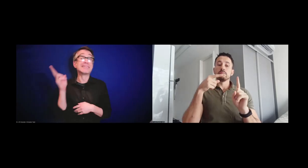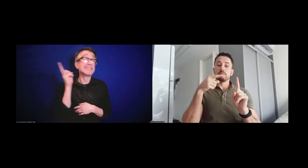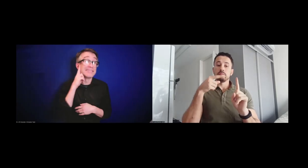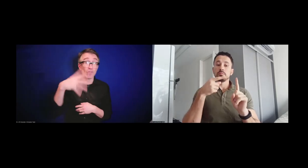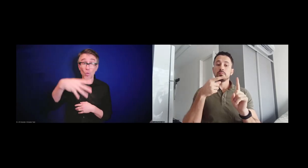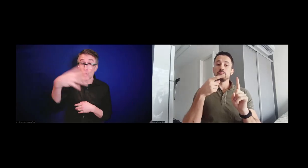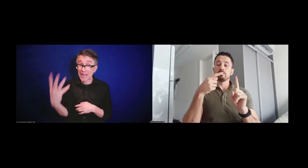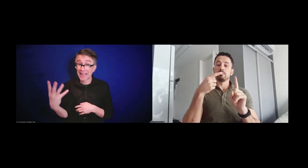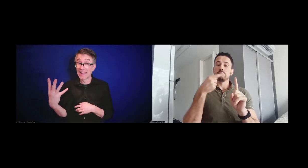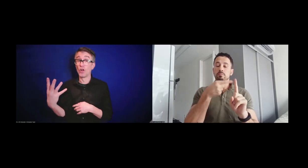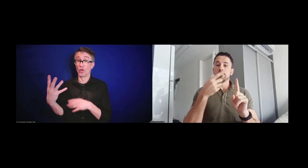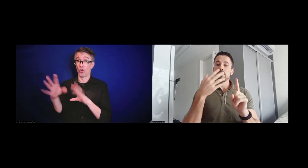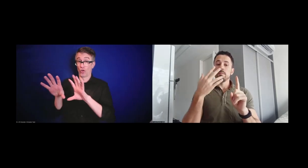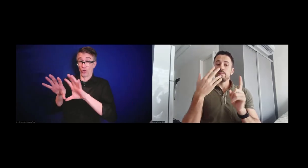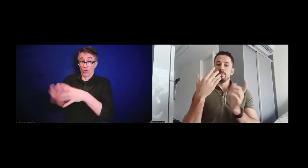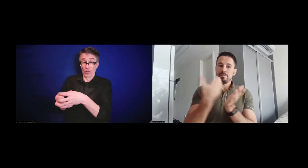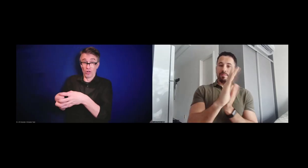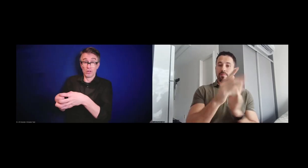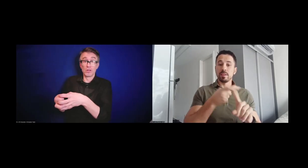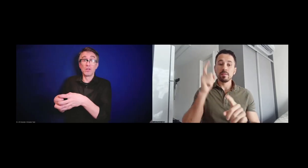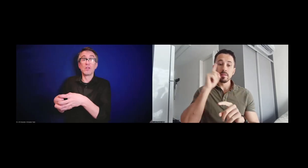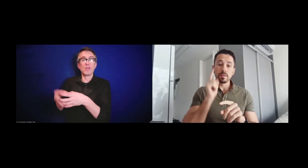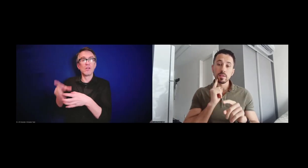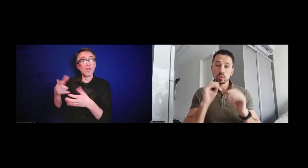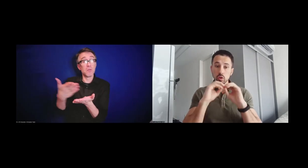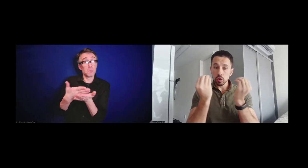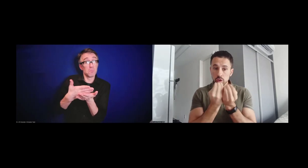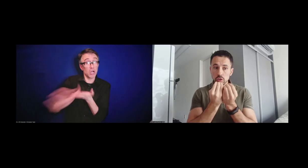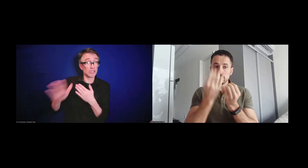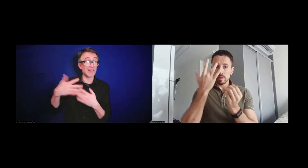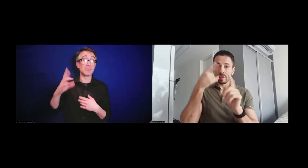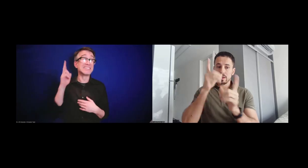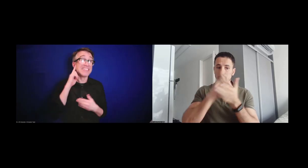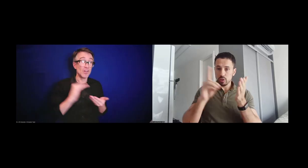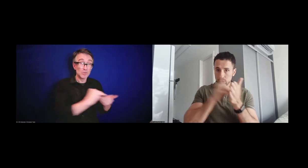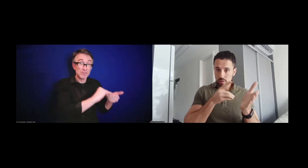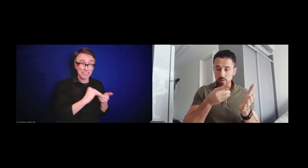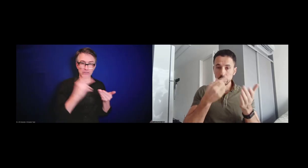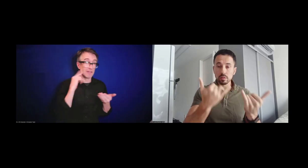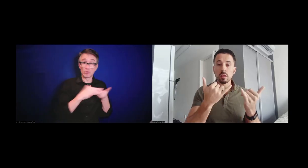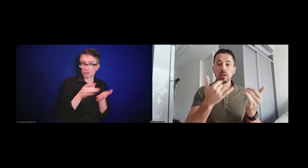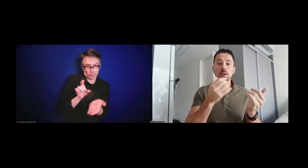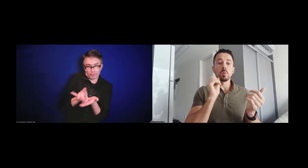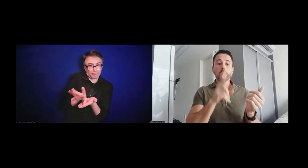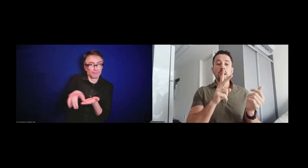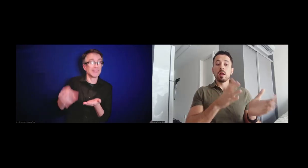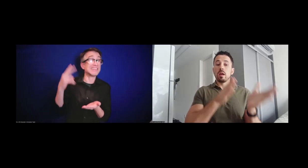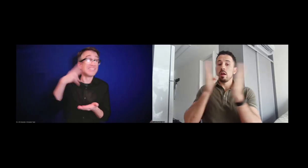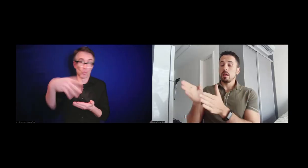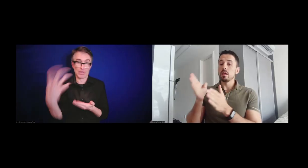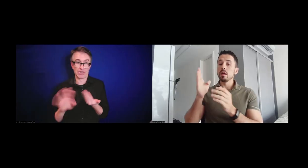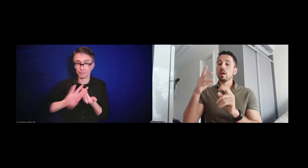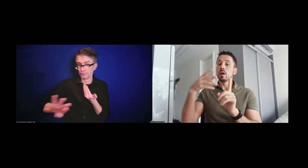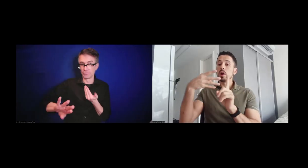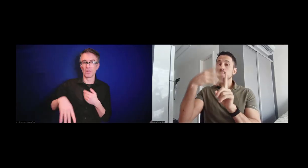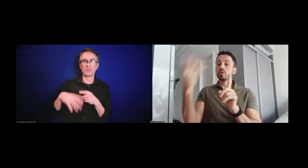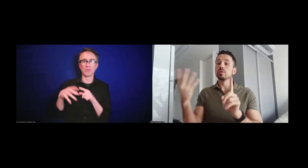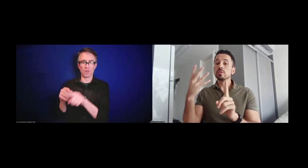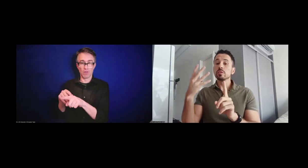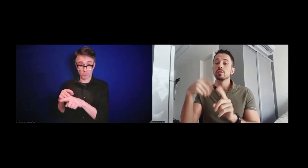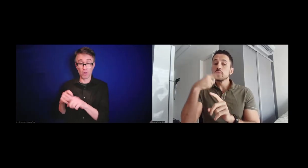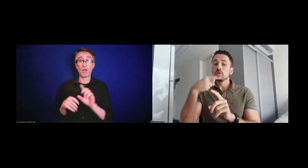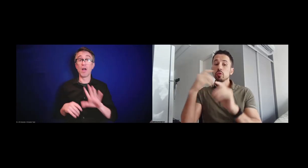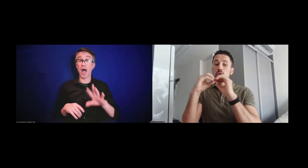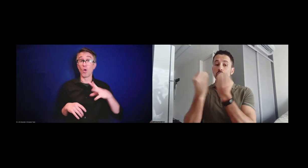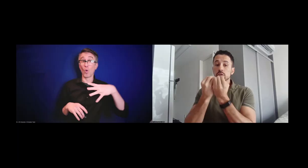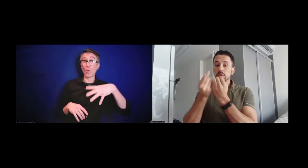just access to information. You also go to deaf people who identify as LGBTQ. The